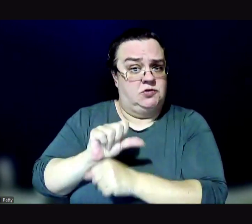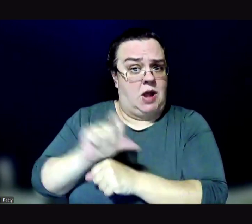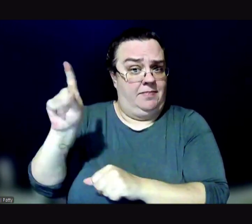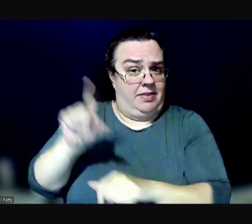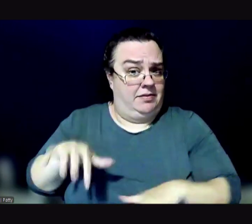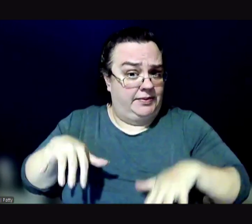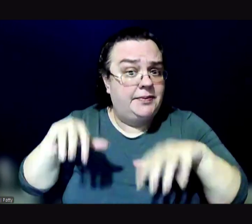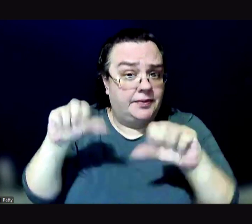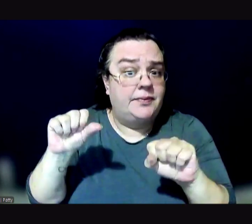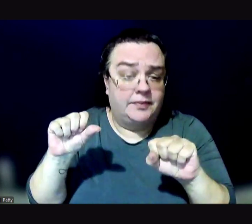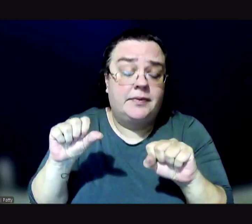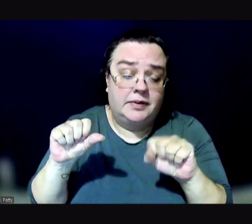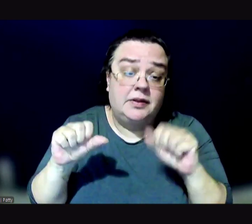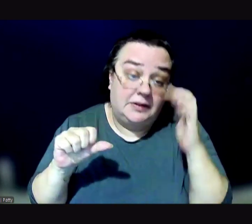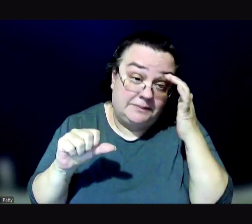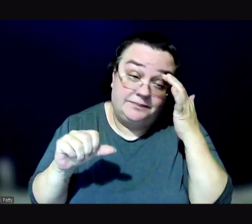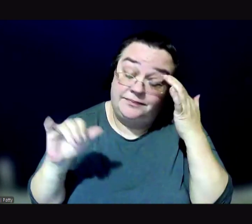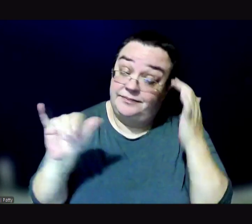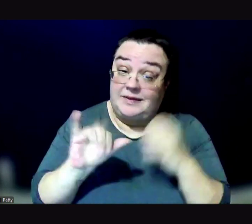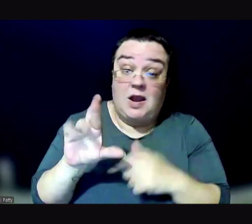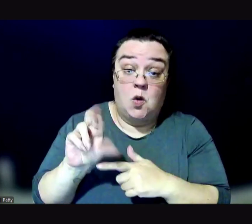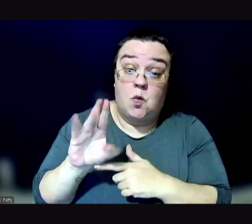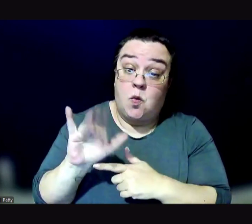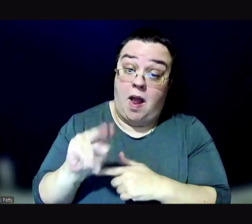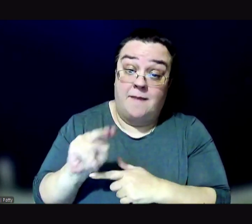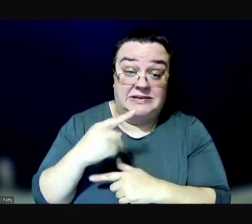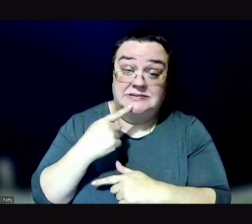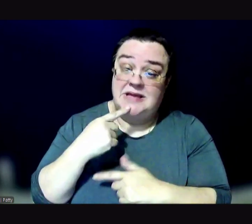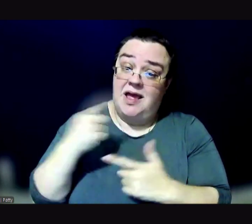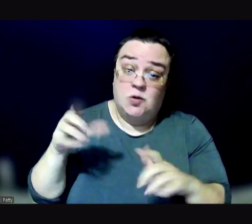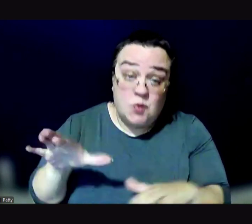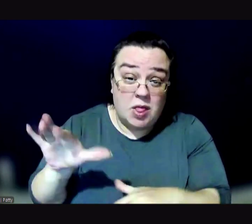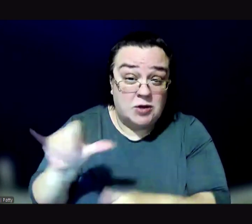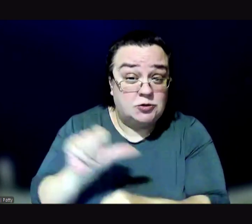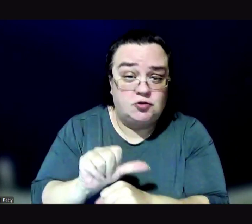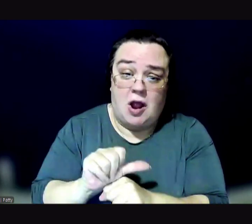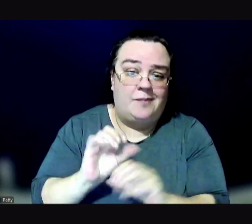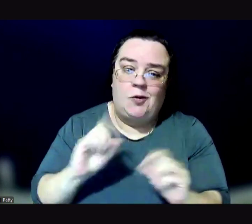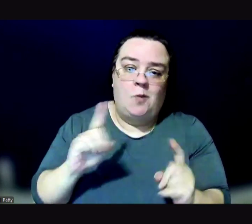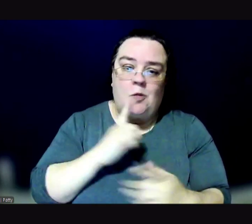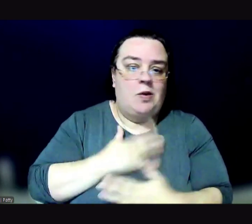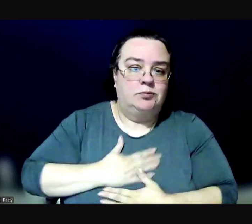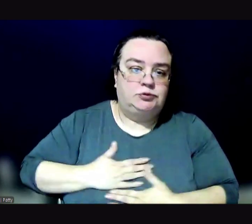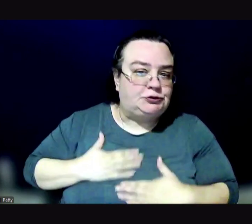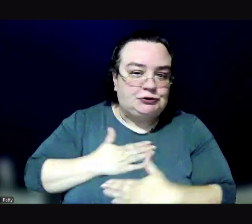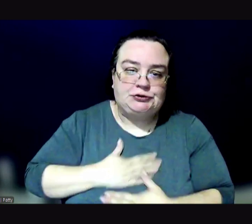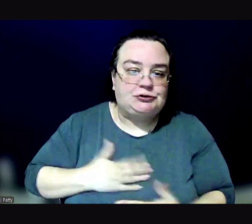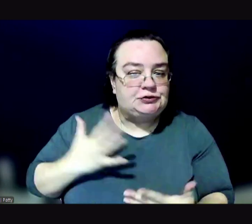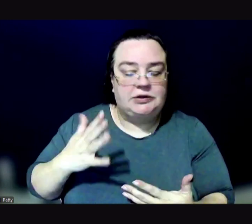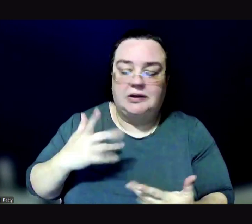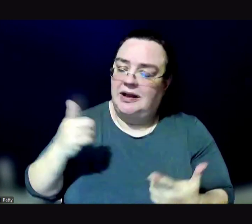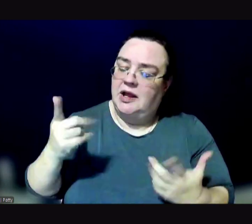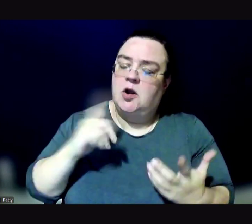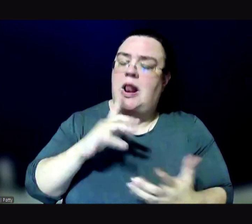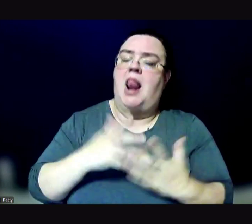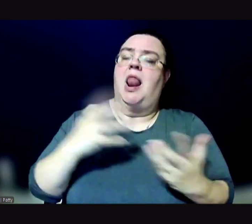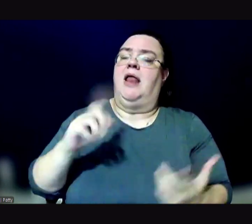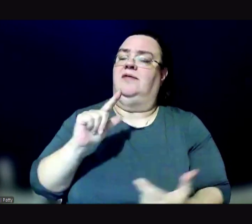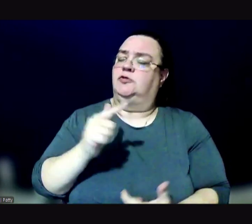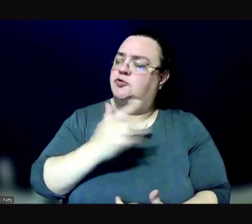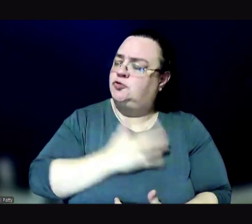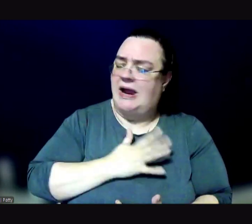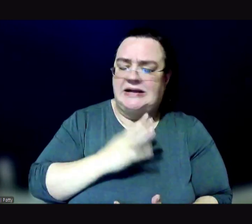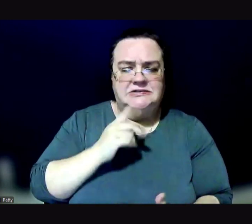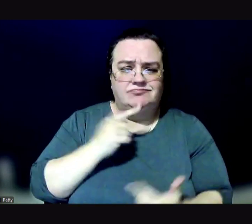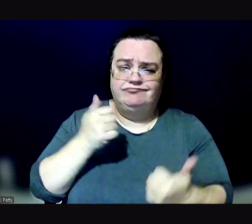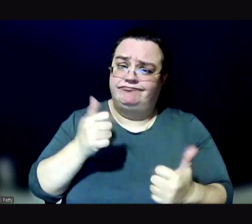is, as Robin said, it's a thankless job, and they did it with great grace and great resilience.